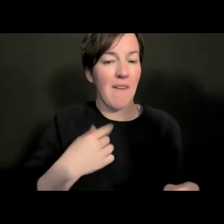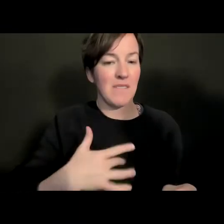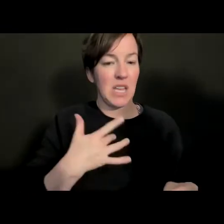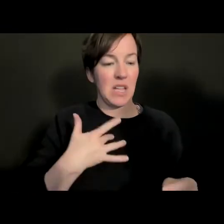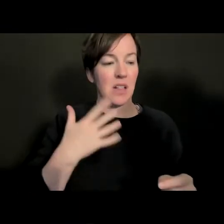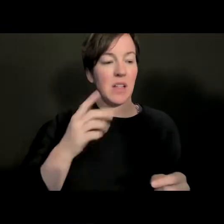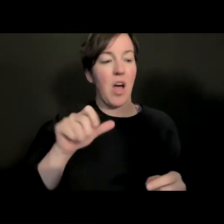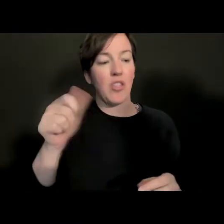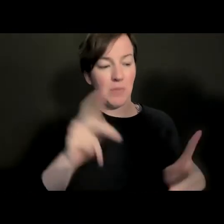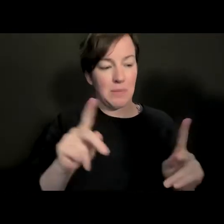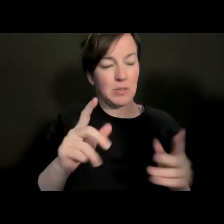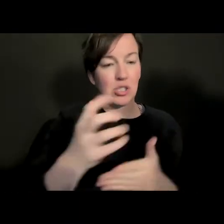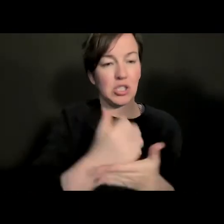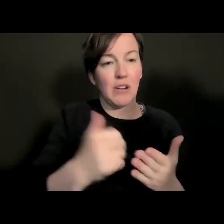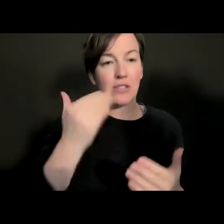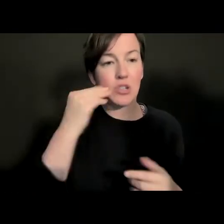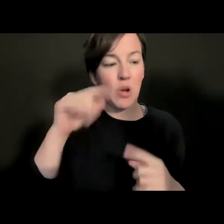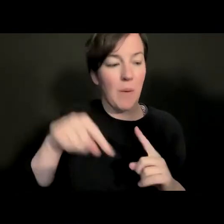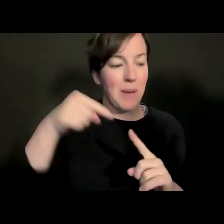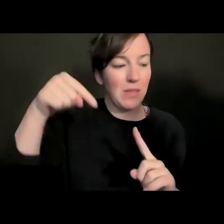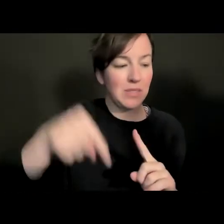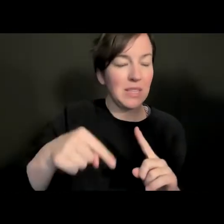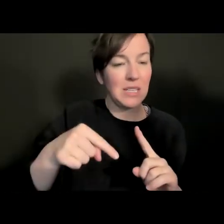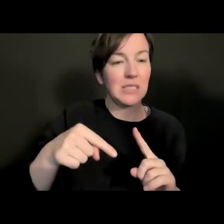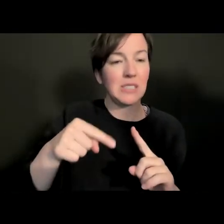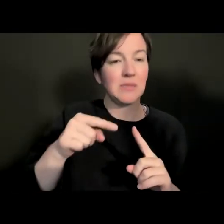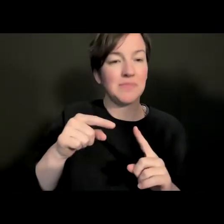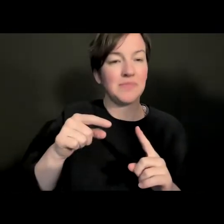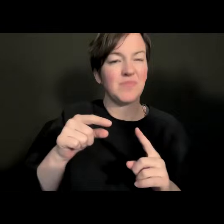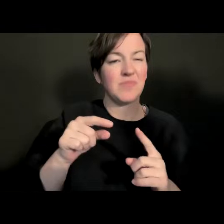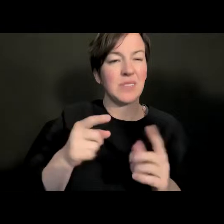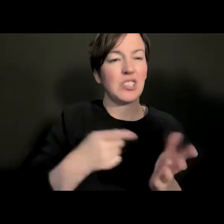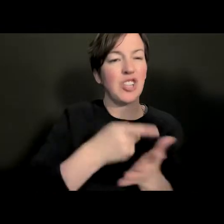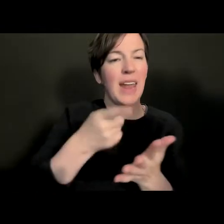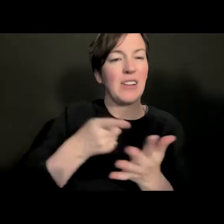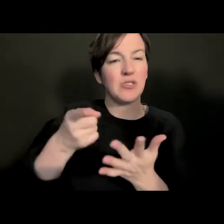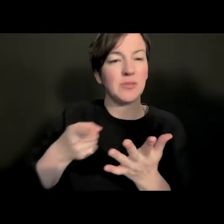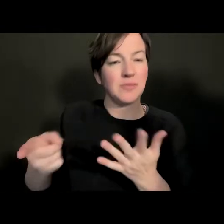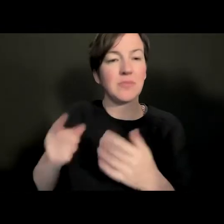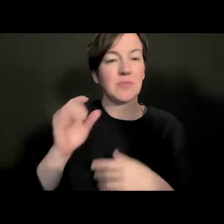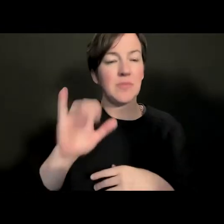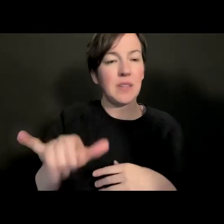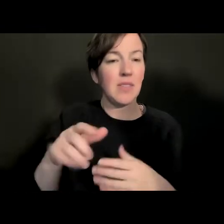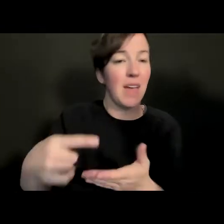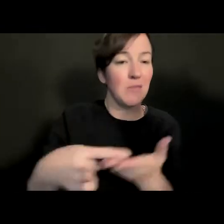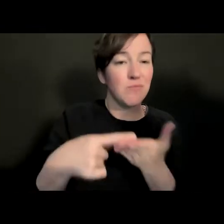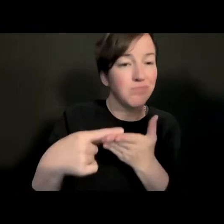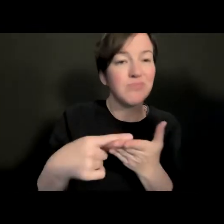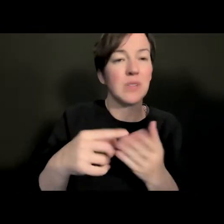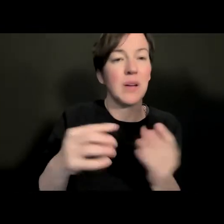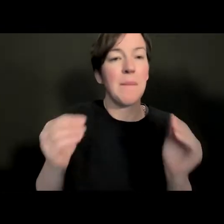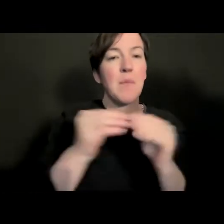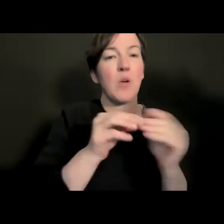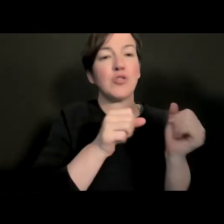channels. Transparency and accountability strengthen us, not weaken us.